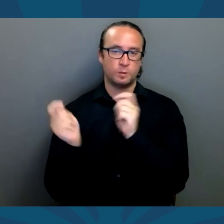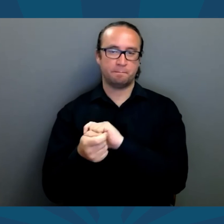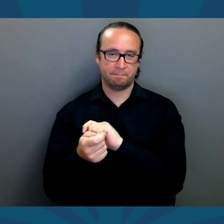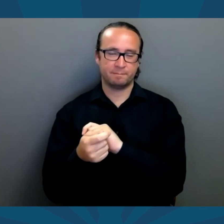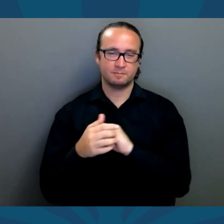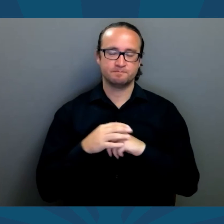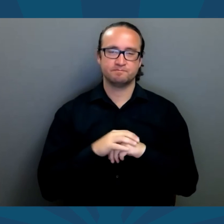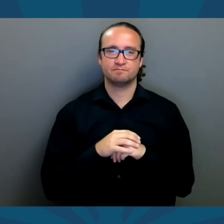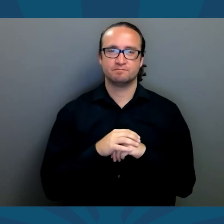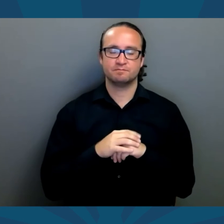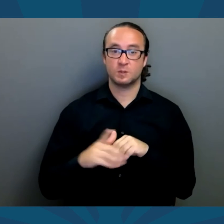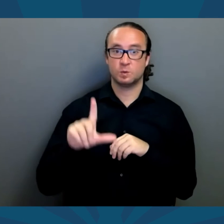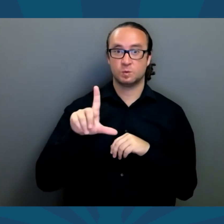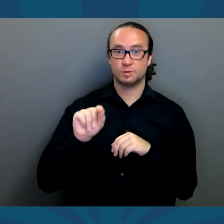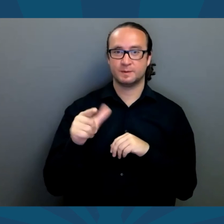reforms.